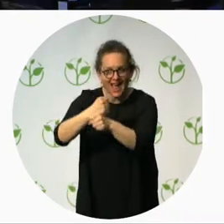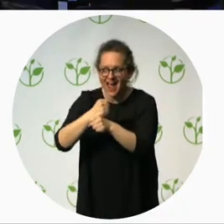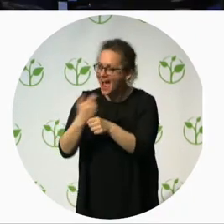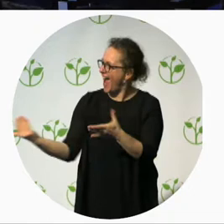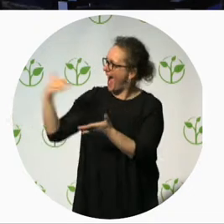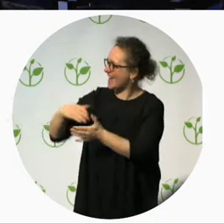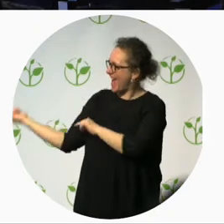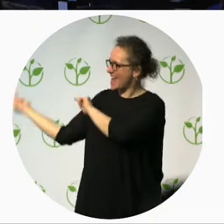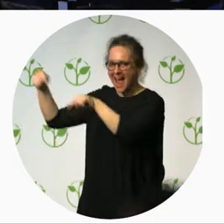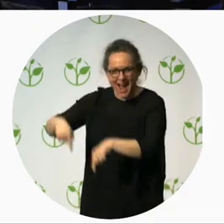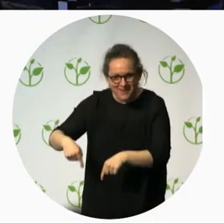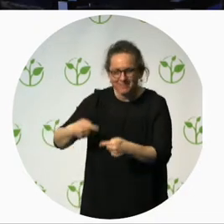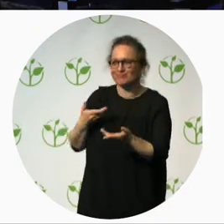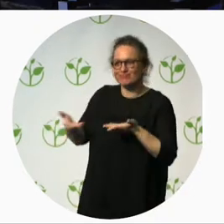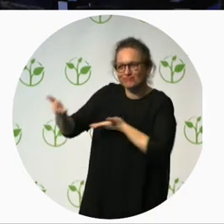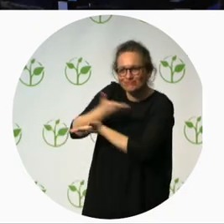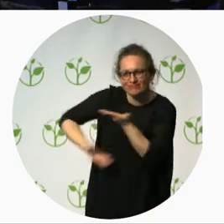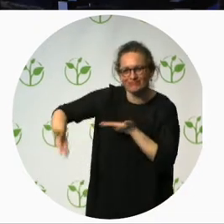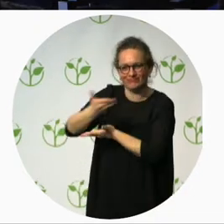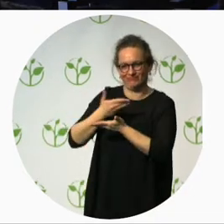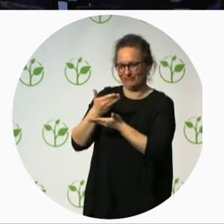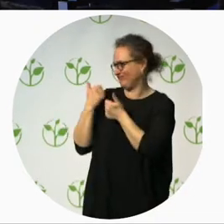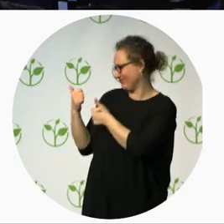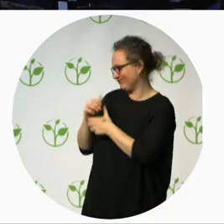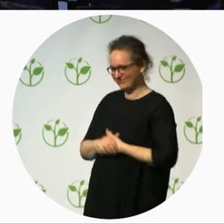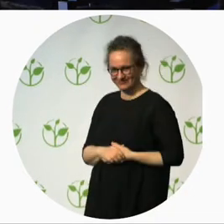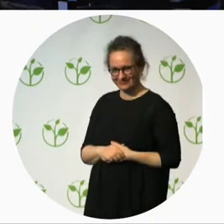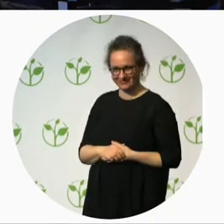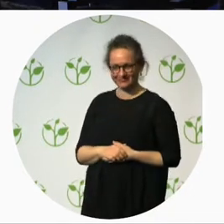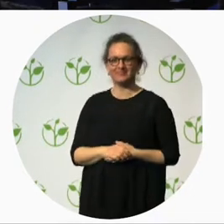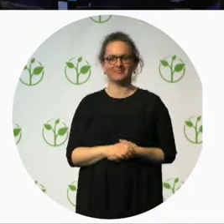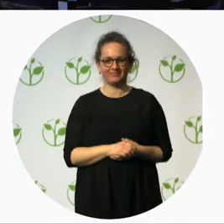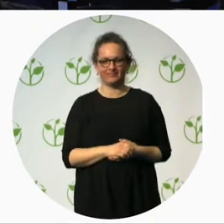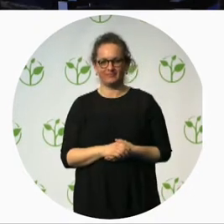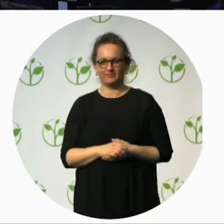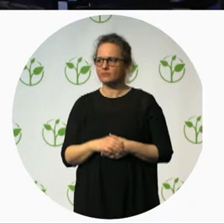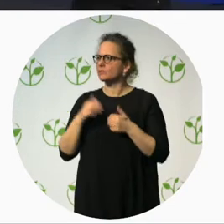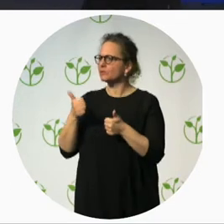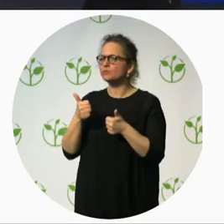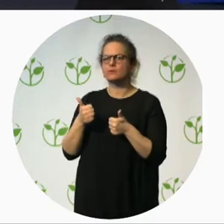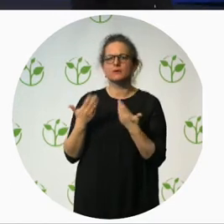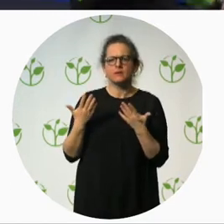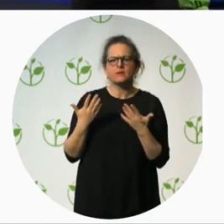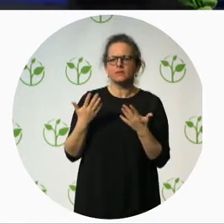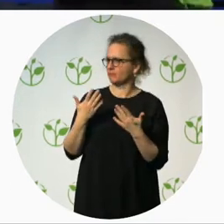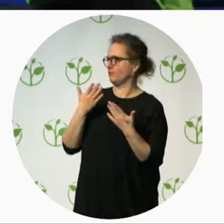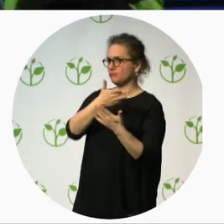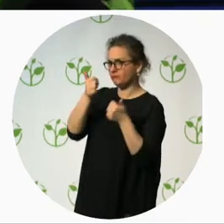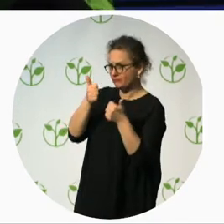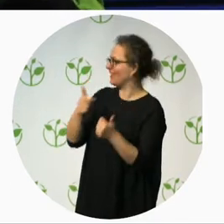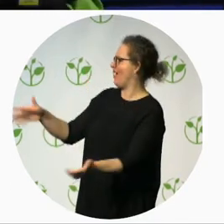solutions. Really, really important. Are you going to be around with us for the rest of the day? Great. So a big round of applause for Inmaculada, and I apologise for